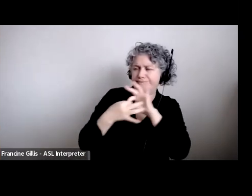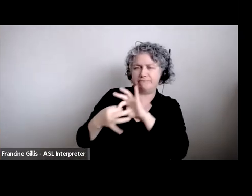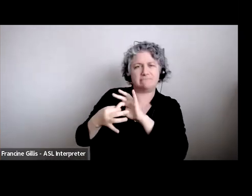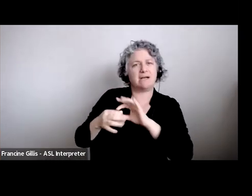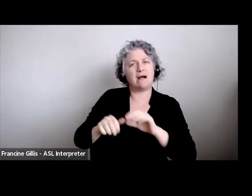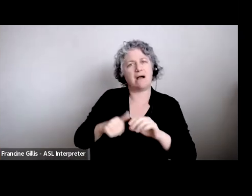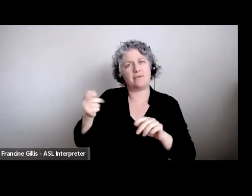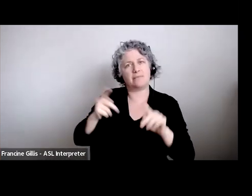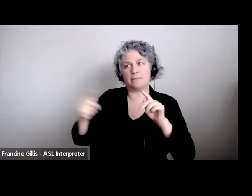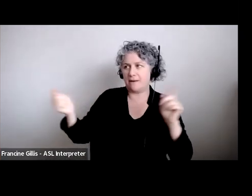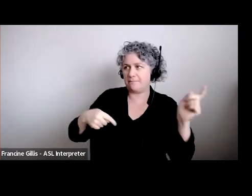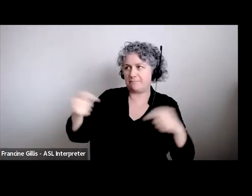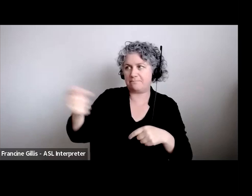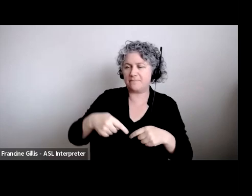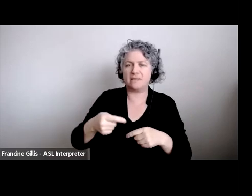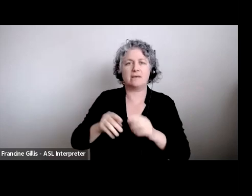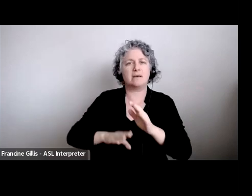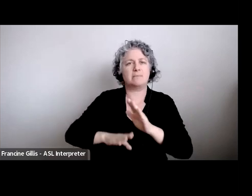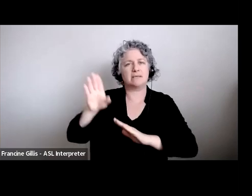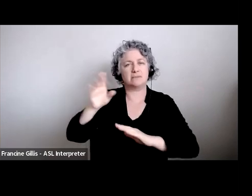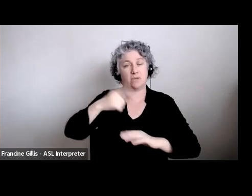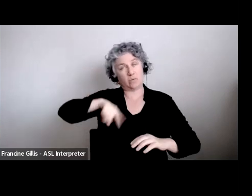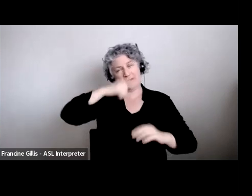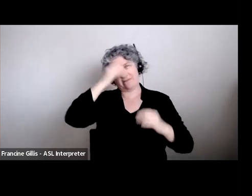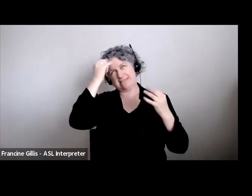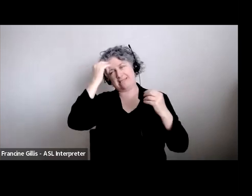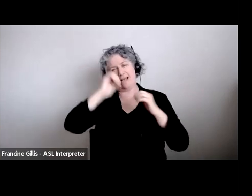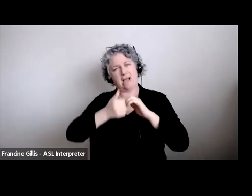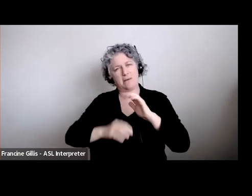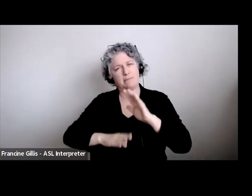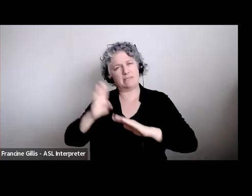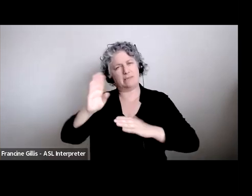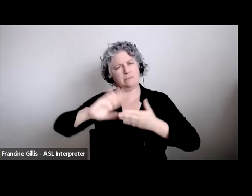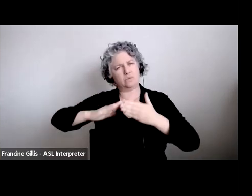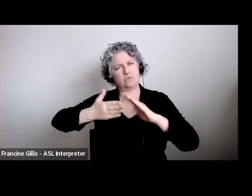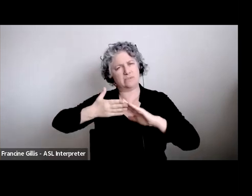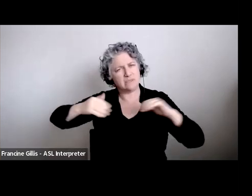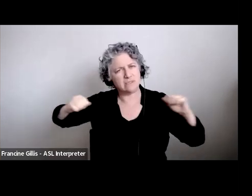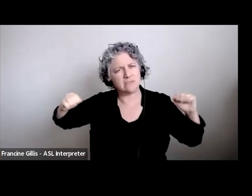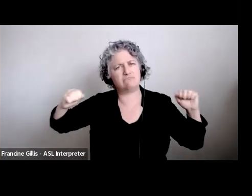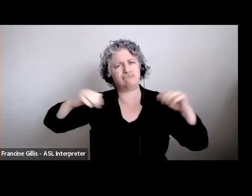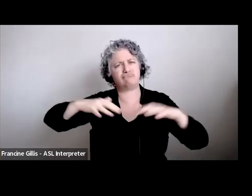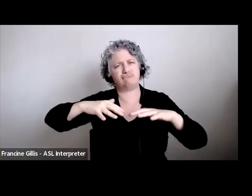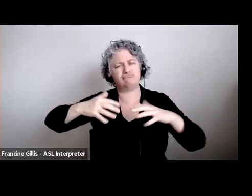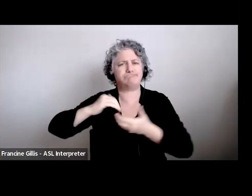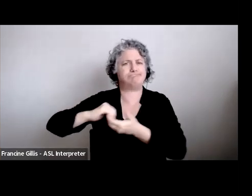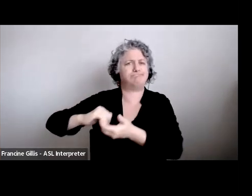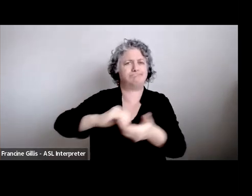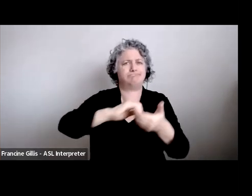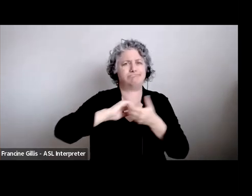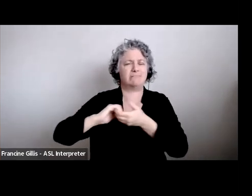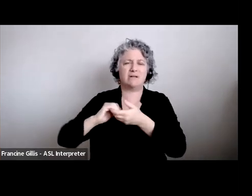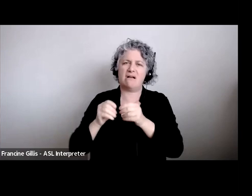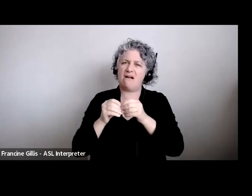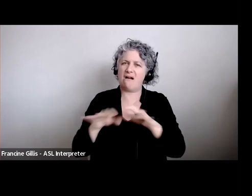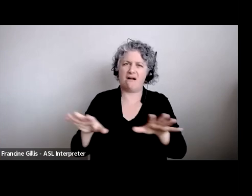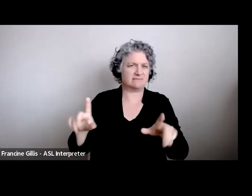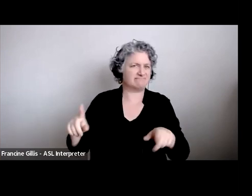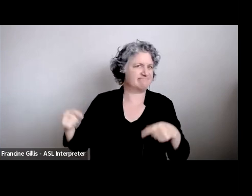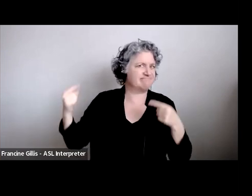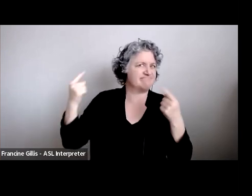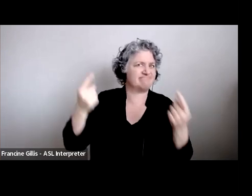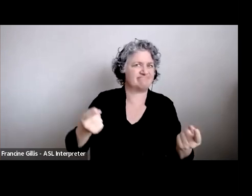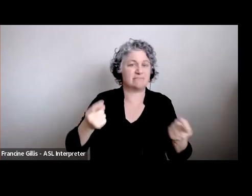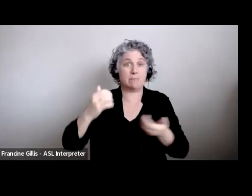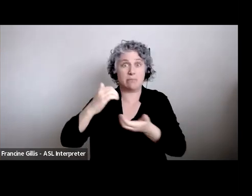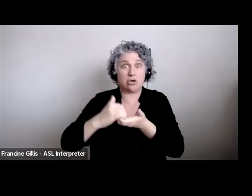patrons? So building that's the rebuild we certainly have to do, because most of that got lost during partnerships and people that moved out of the